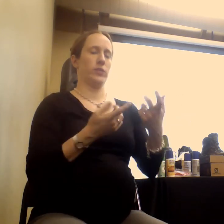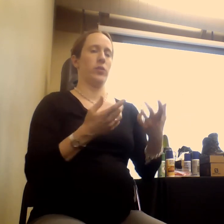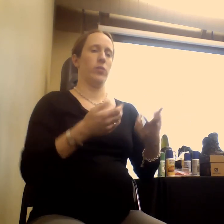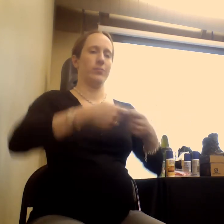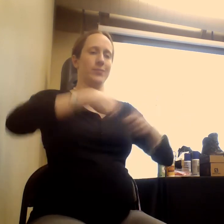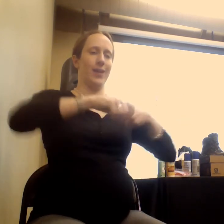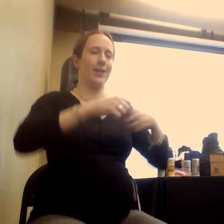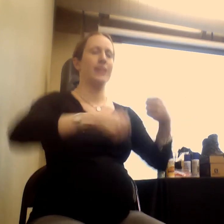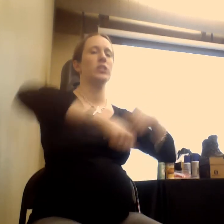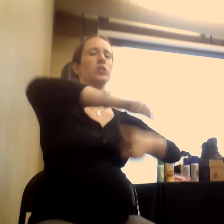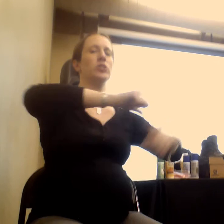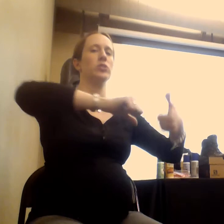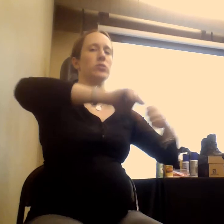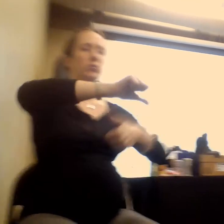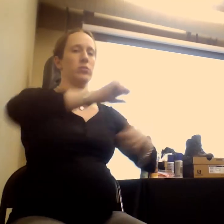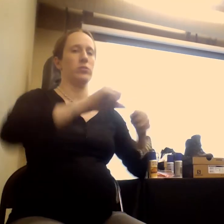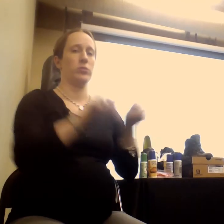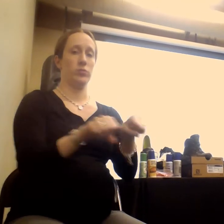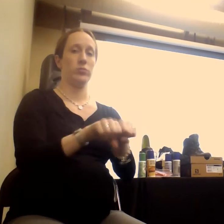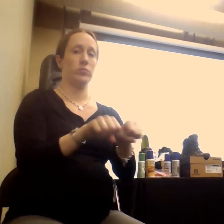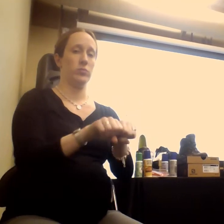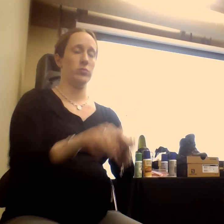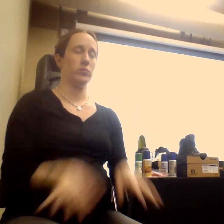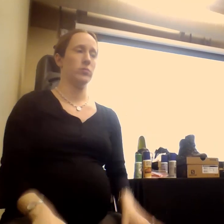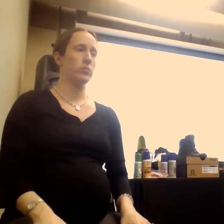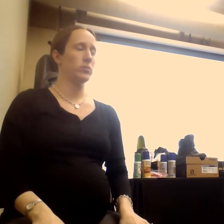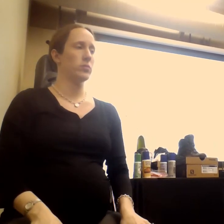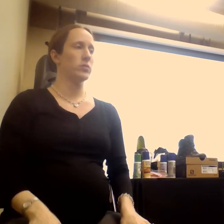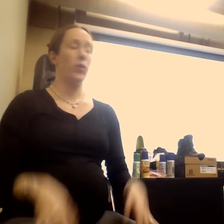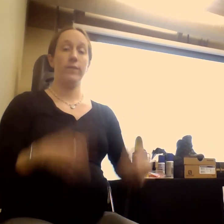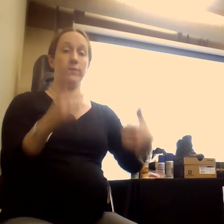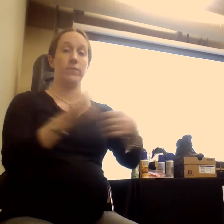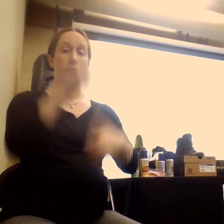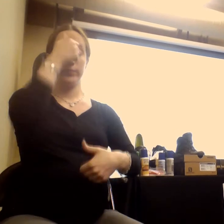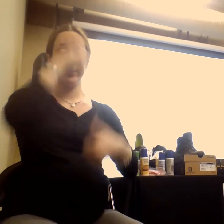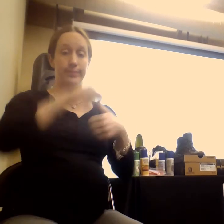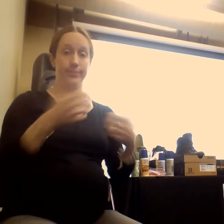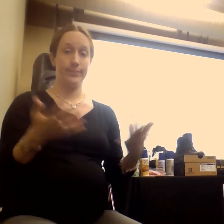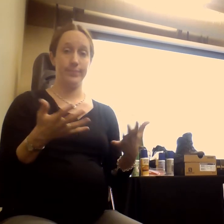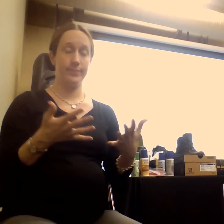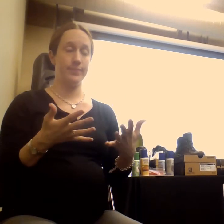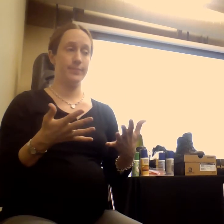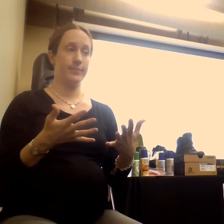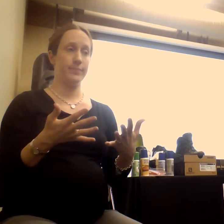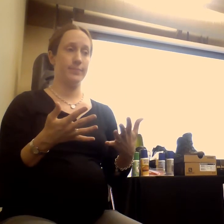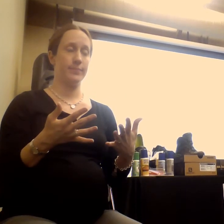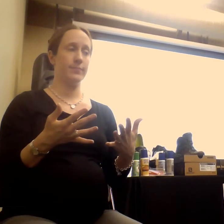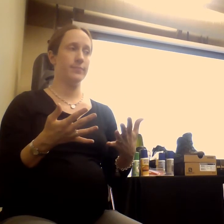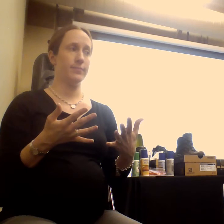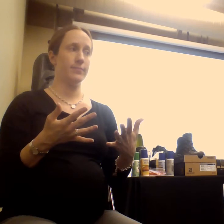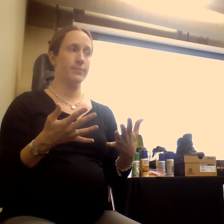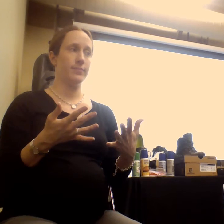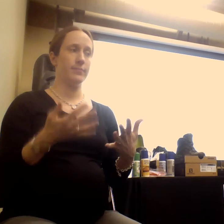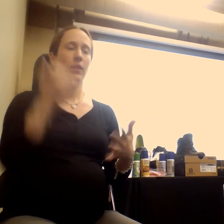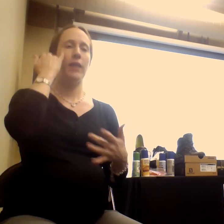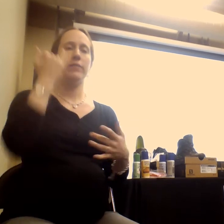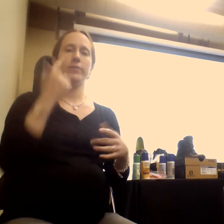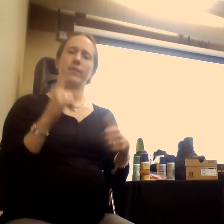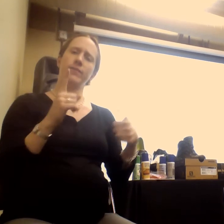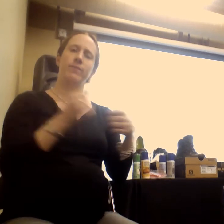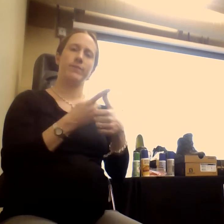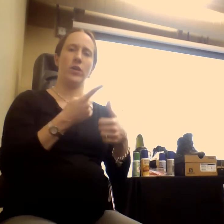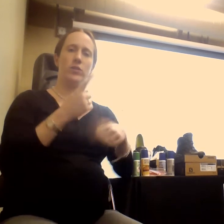okay? Now, for the first thing to remember is that you start with, if you're putting them off the first time,